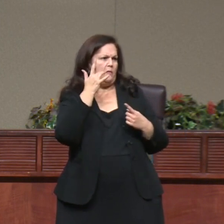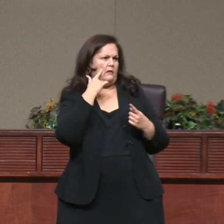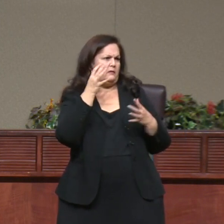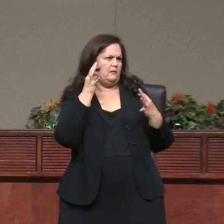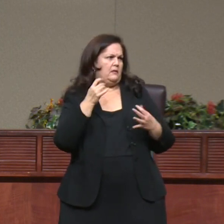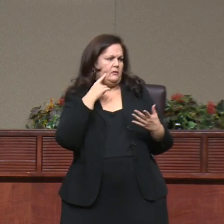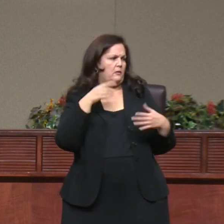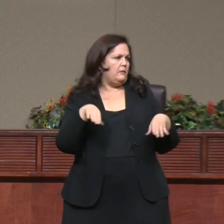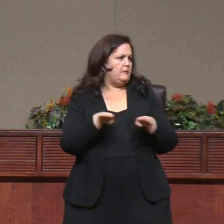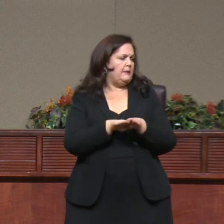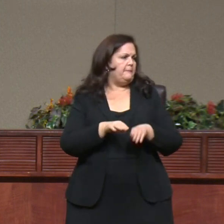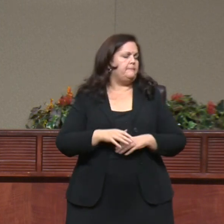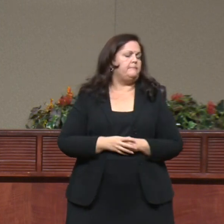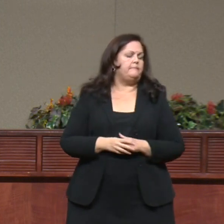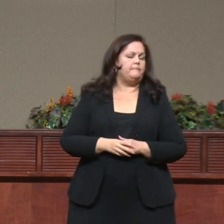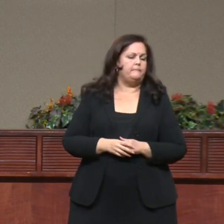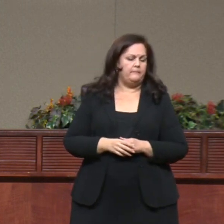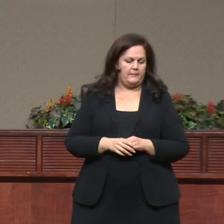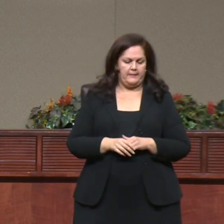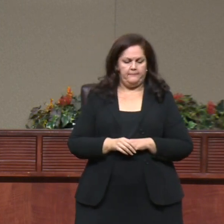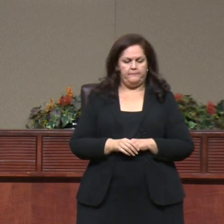close. Scott?